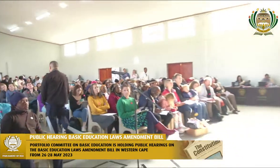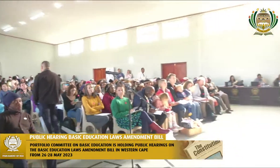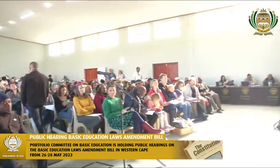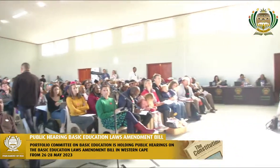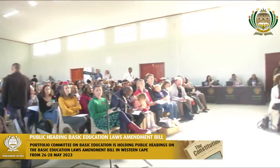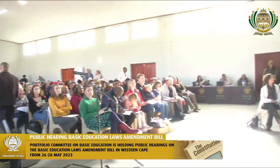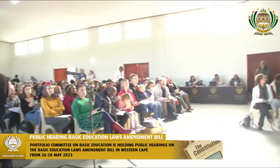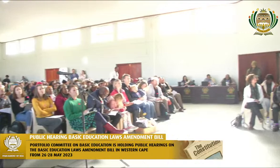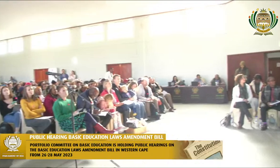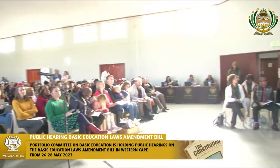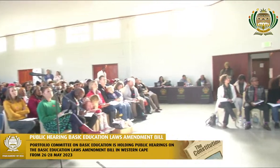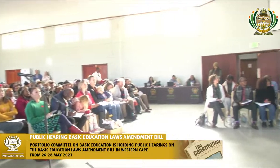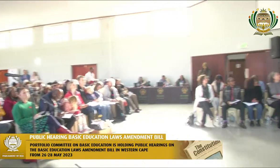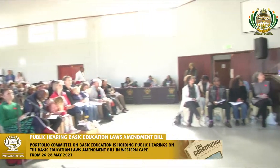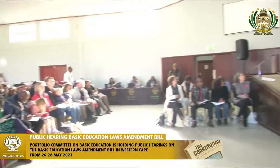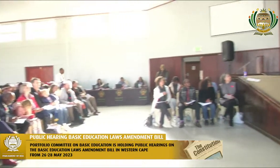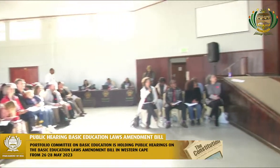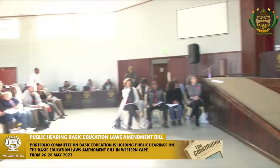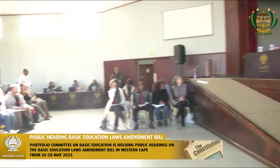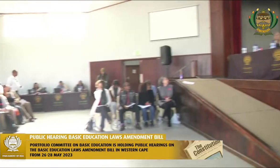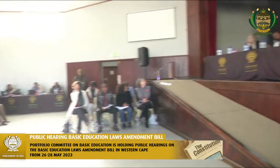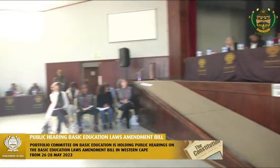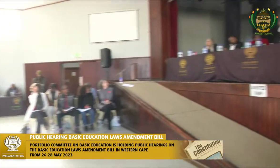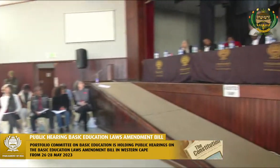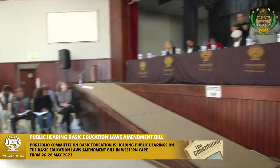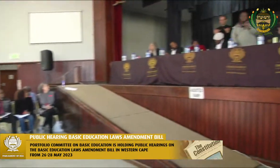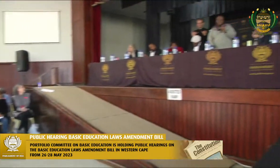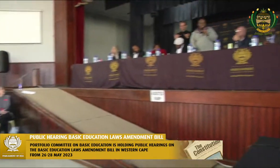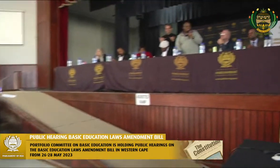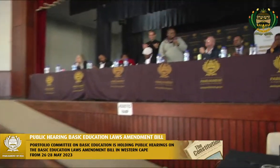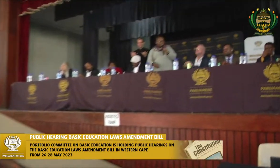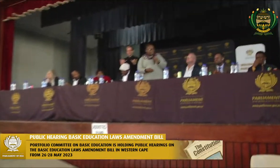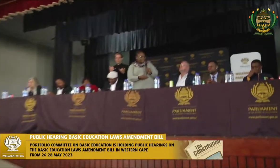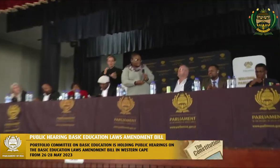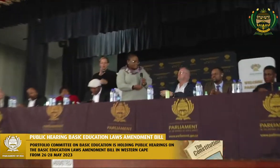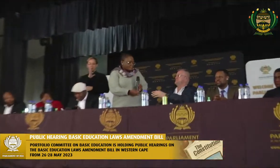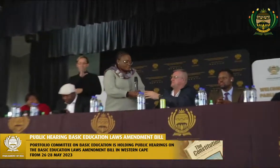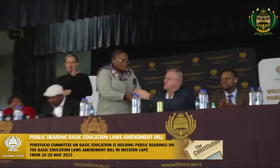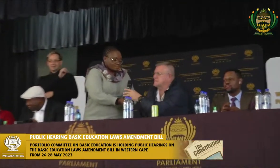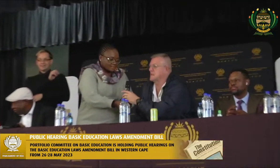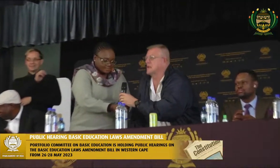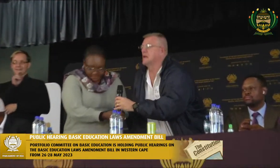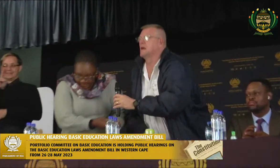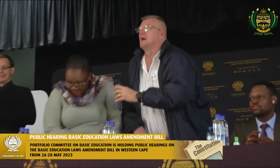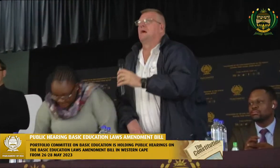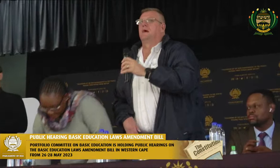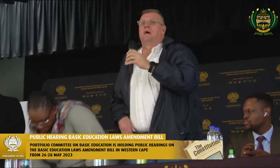Snyman, to do the welcoming for us.